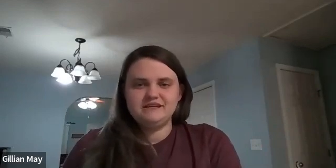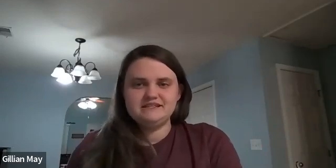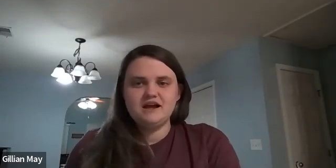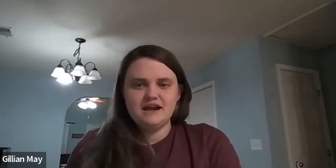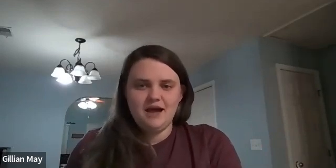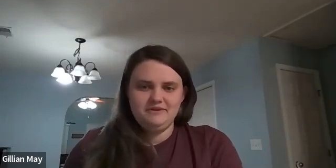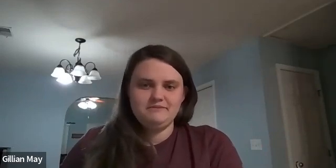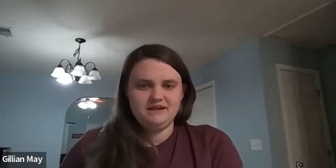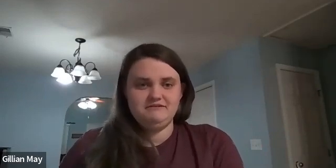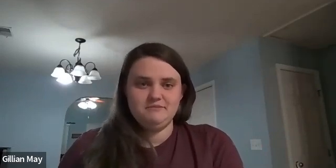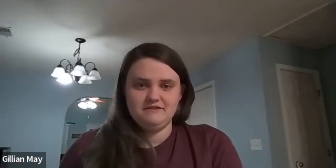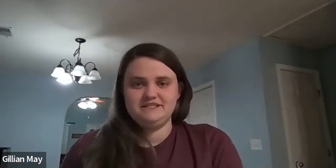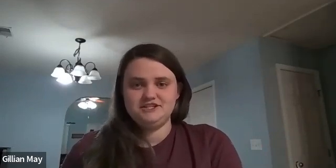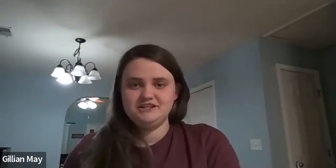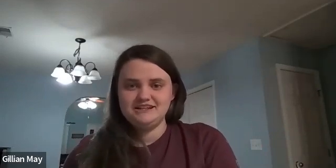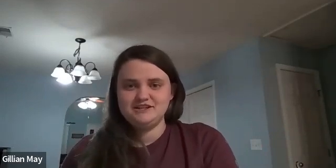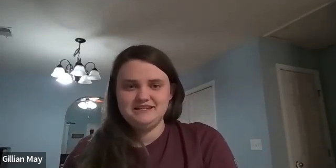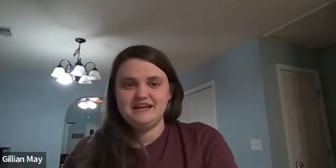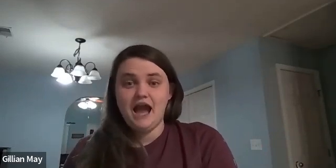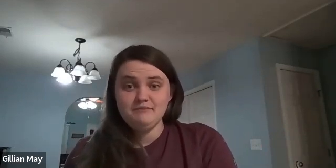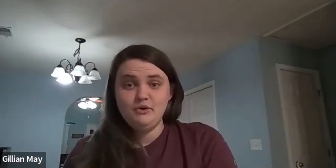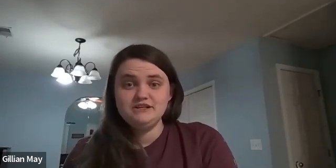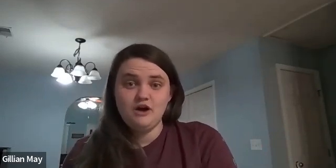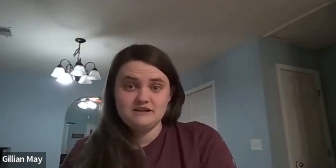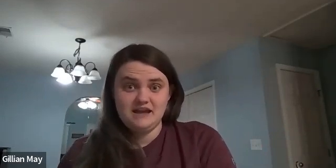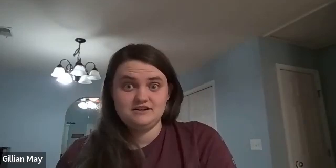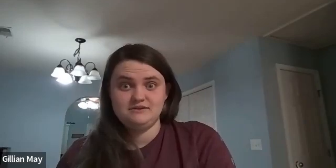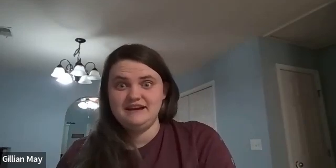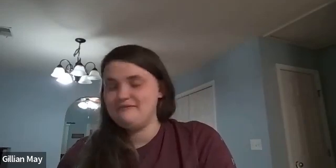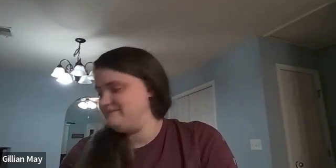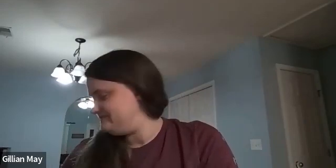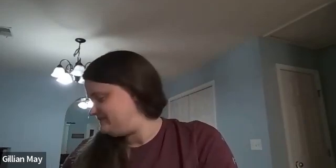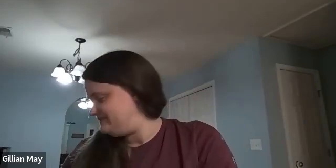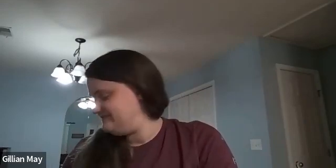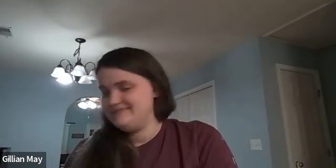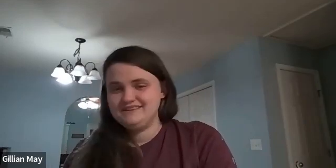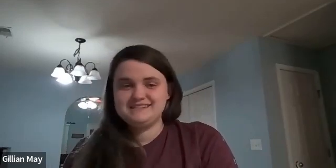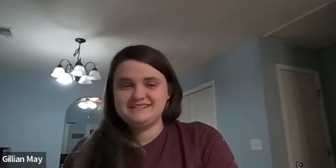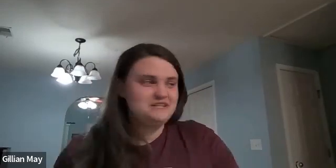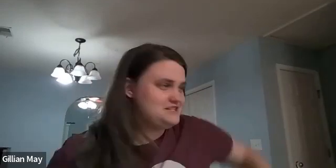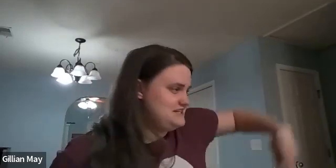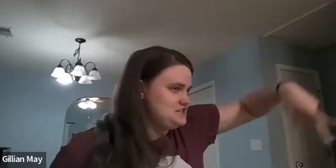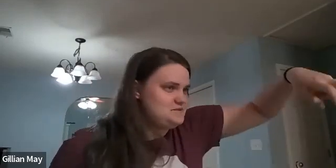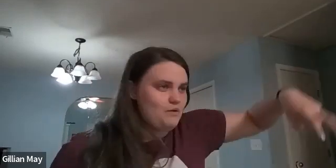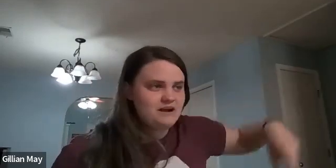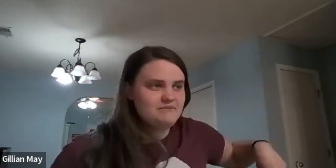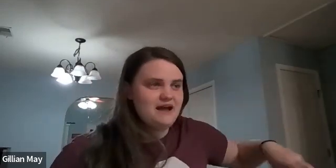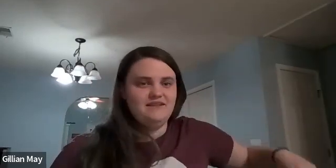He's not happy I'm not giving him enough attention. And so he's like, I'm going to cause chaos right now. Because that's what he does. He just keeps walking by, like